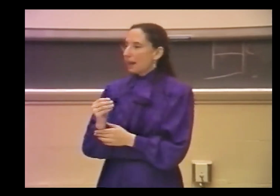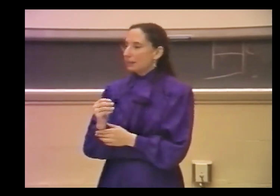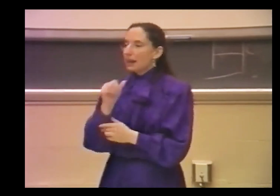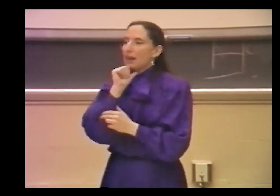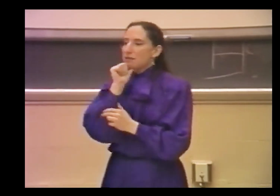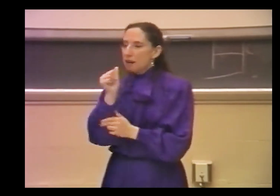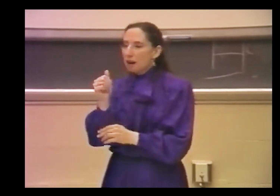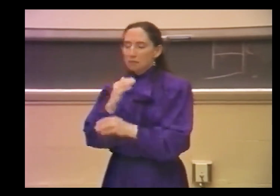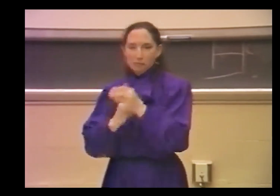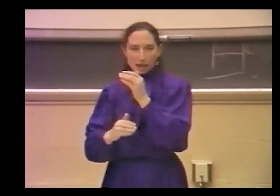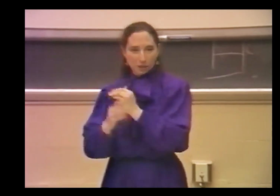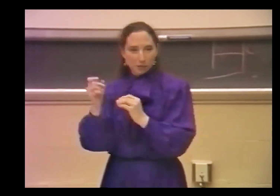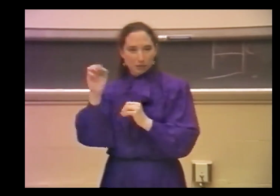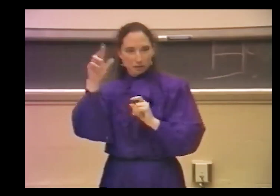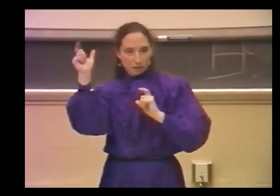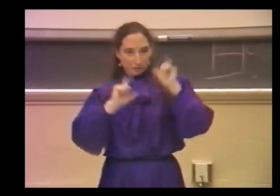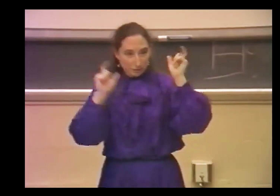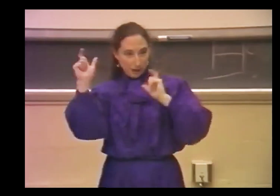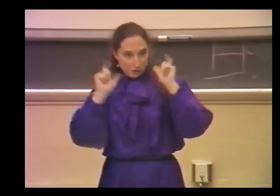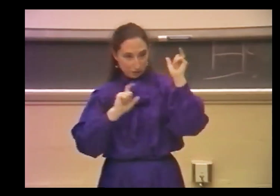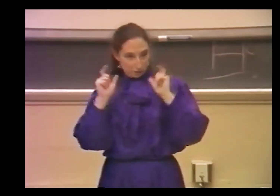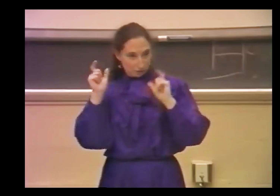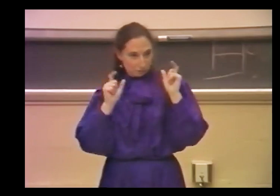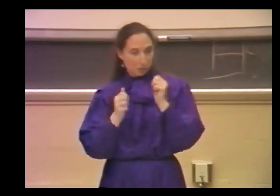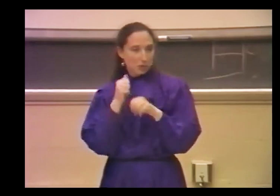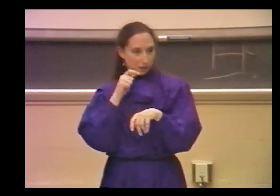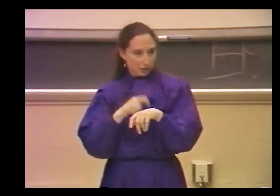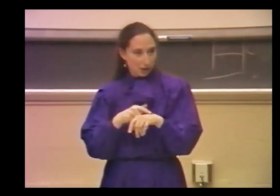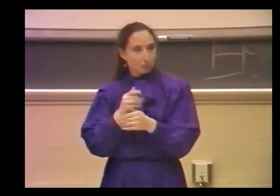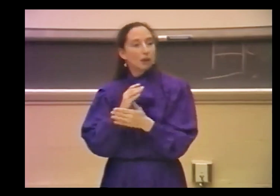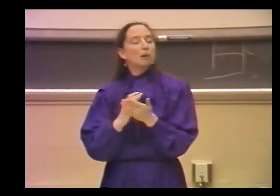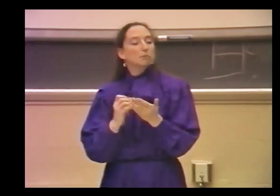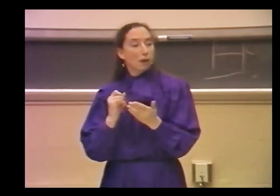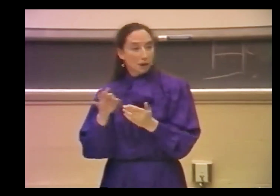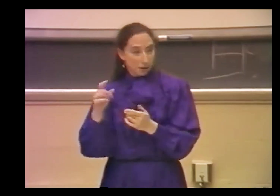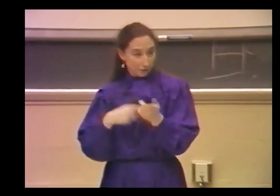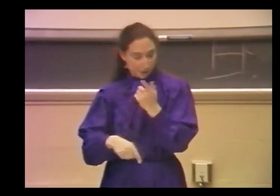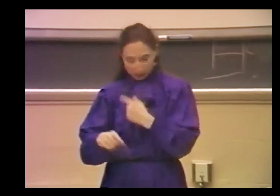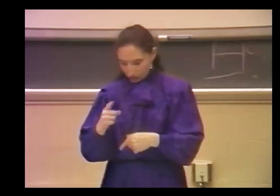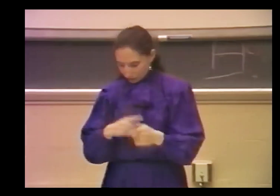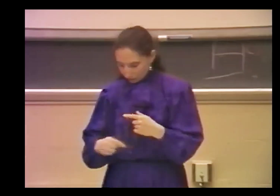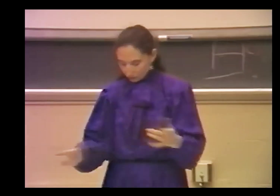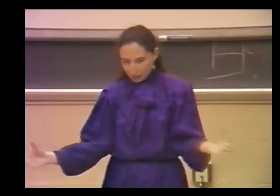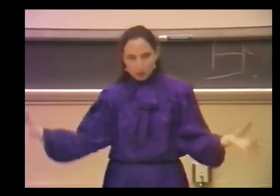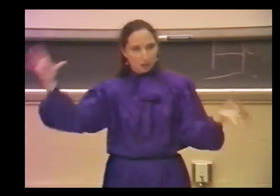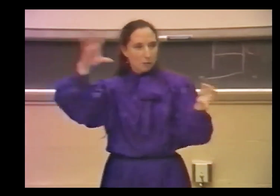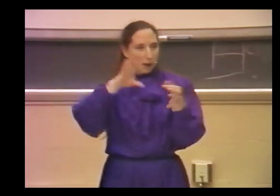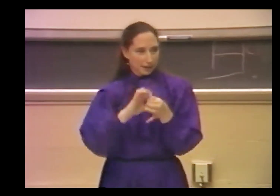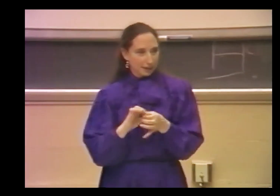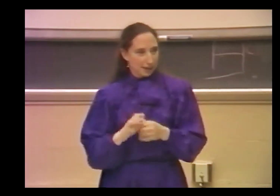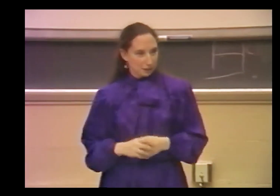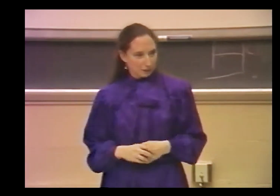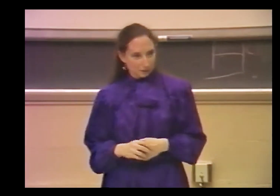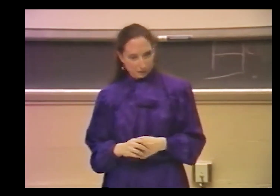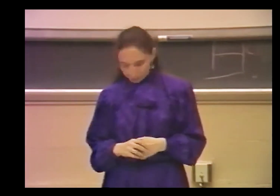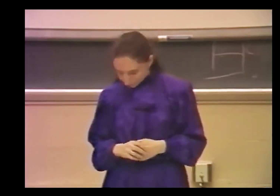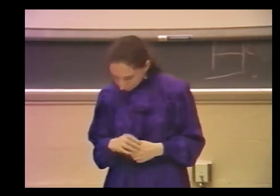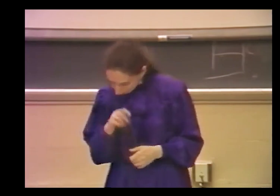and a non-manual or facial, most of the time, part of the sign that went together.